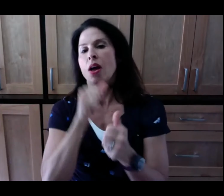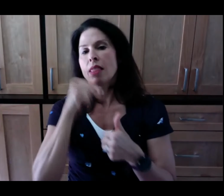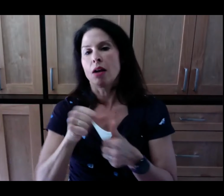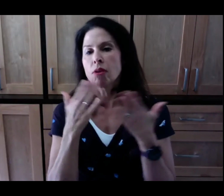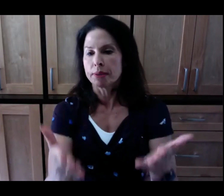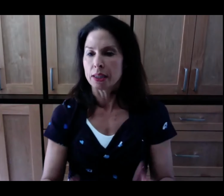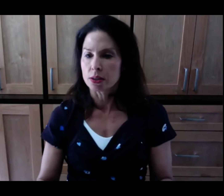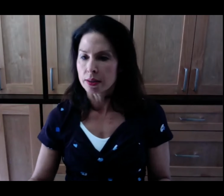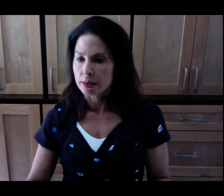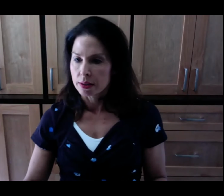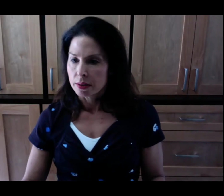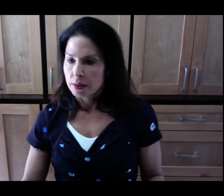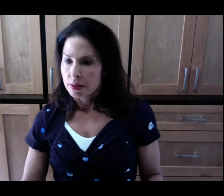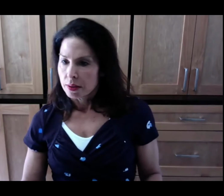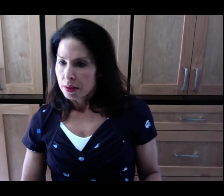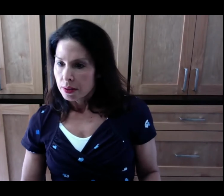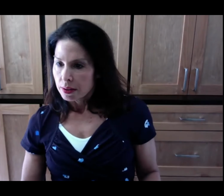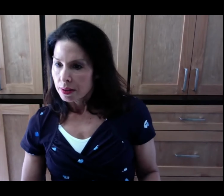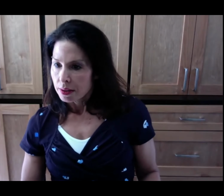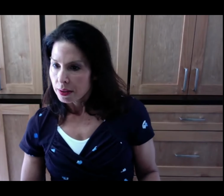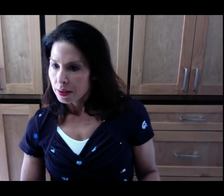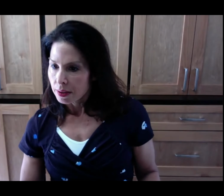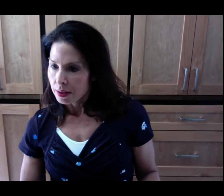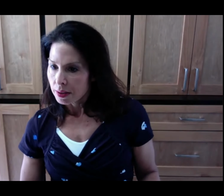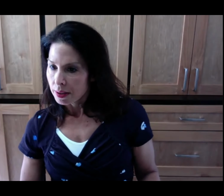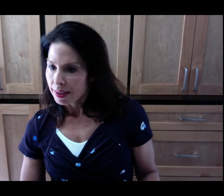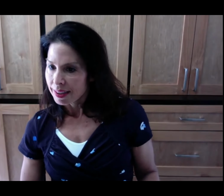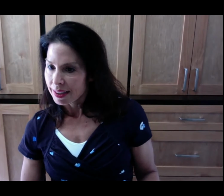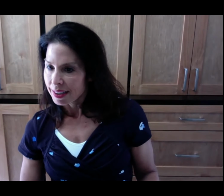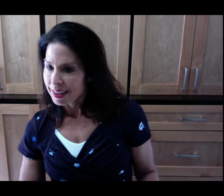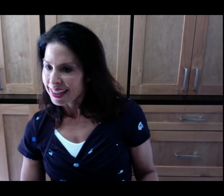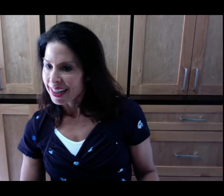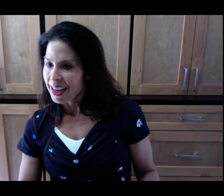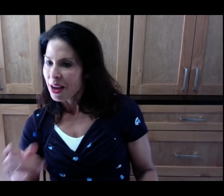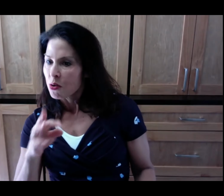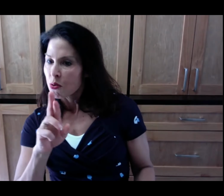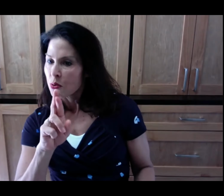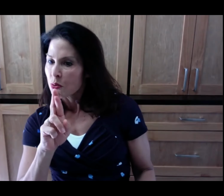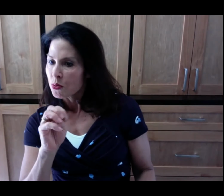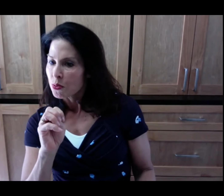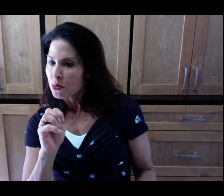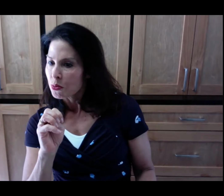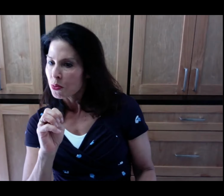Because we have a lot of honor students, especially at the UC level. Great, thank you.